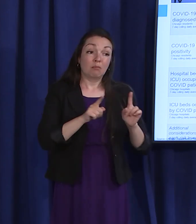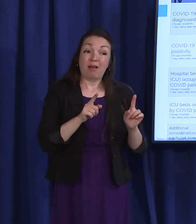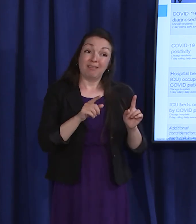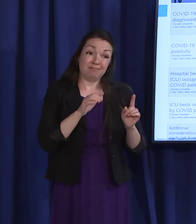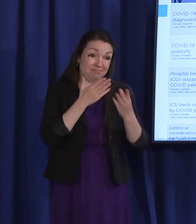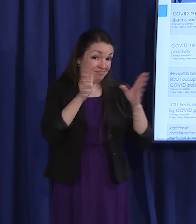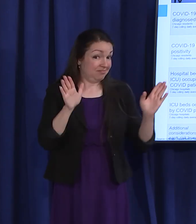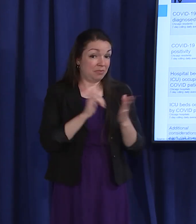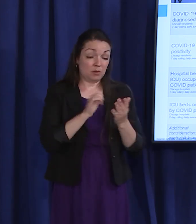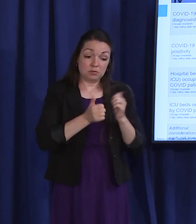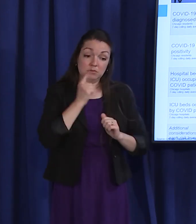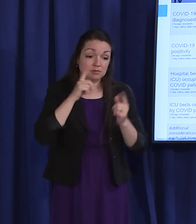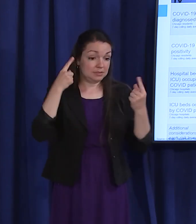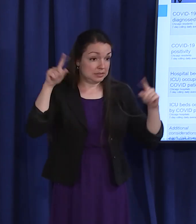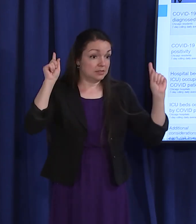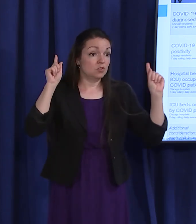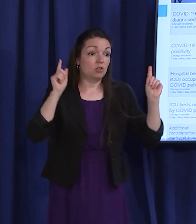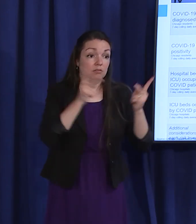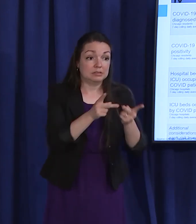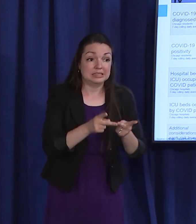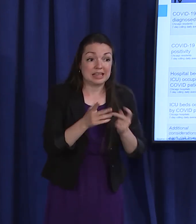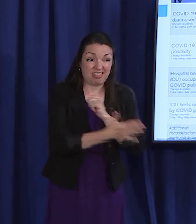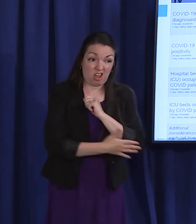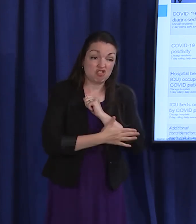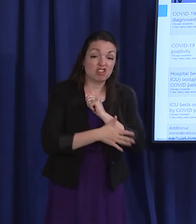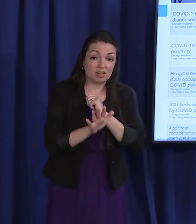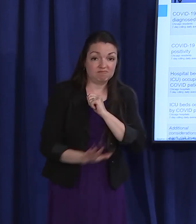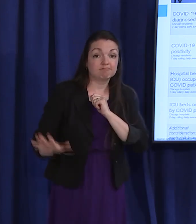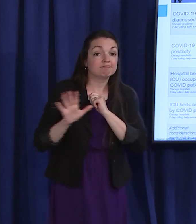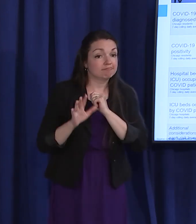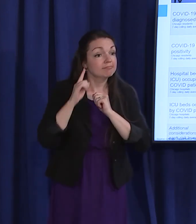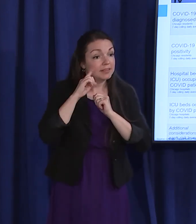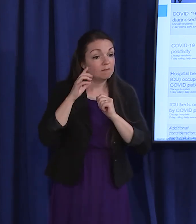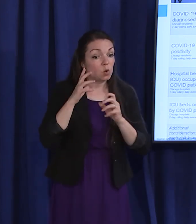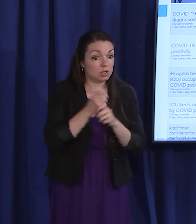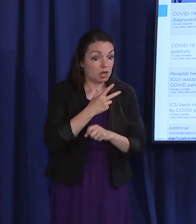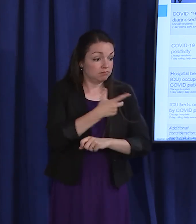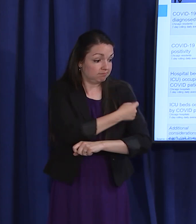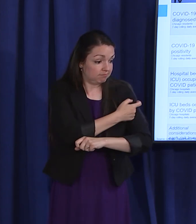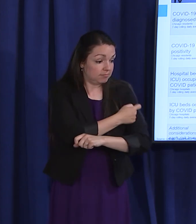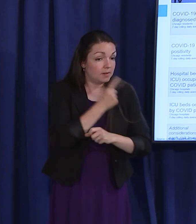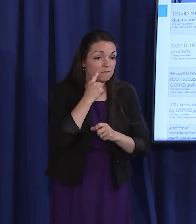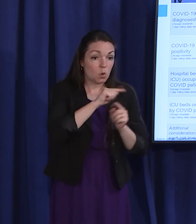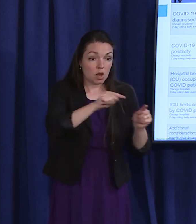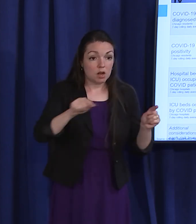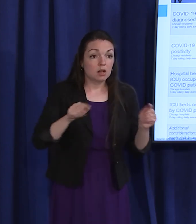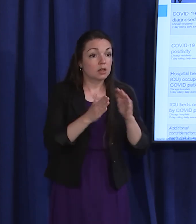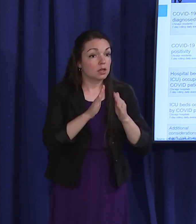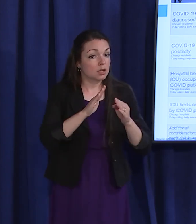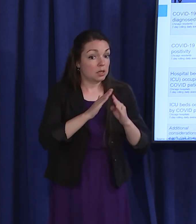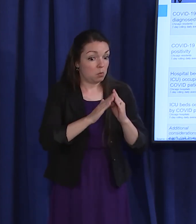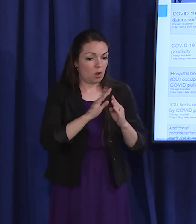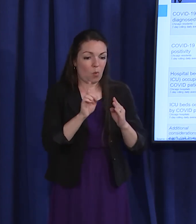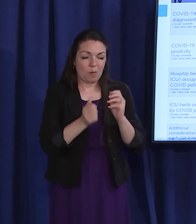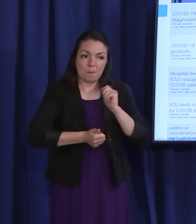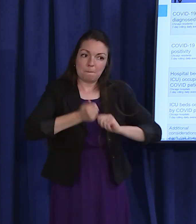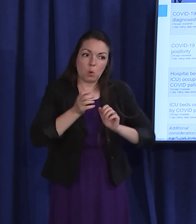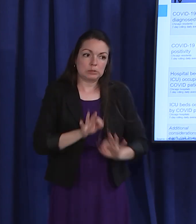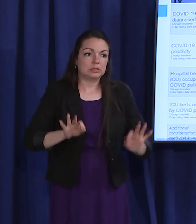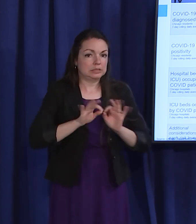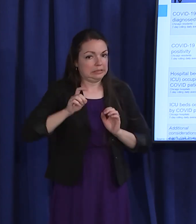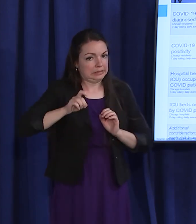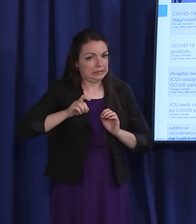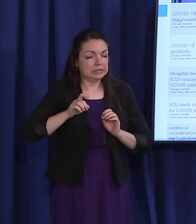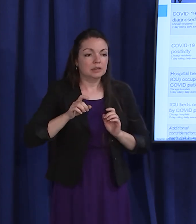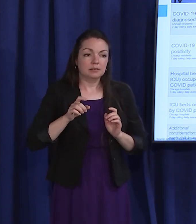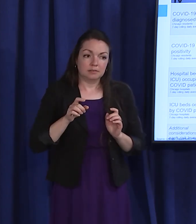one of the most successful really sites in the country as far as getting vaccine into the communities where it was most needed. It's part of why it was